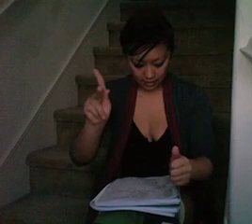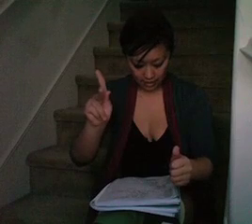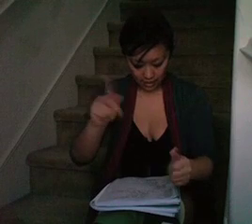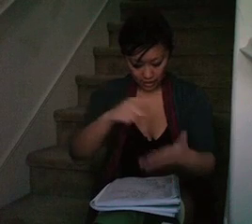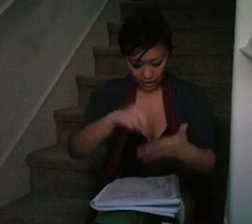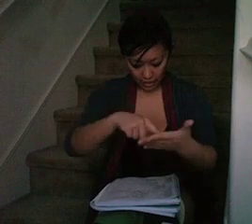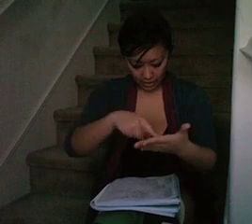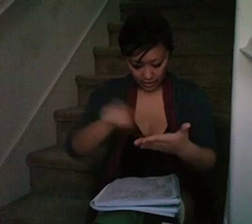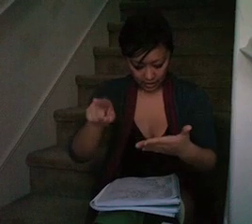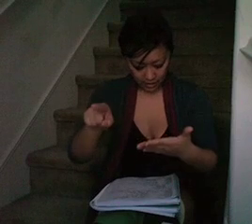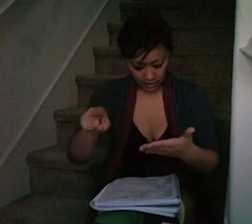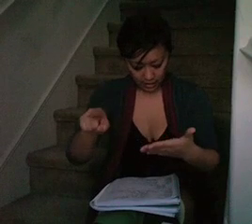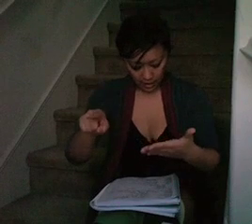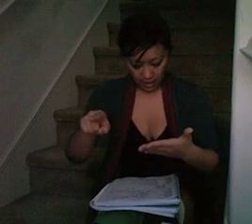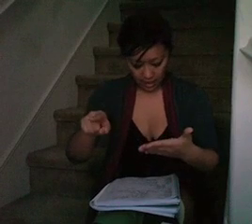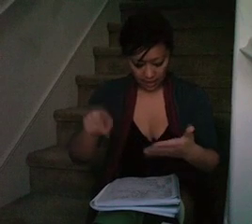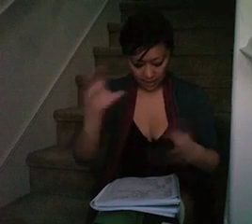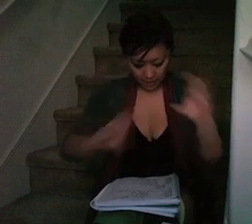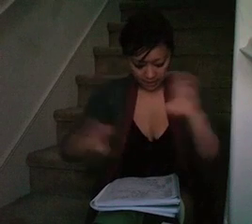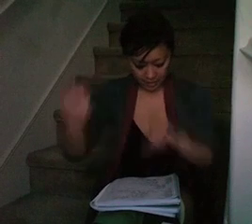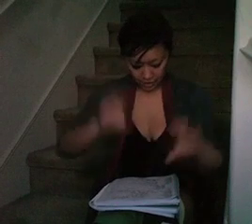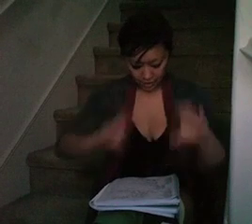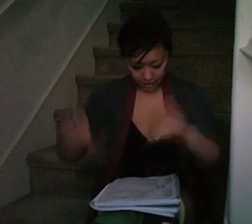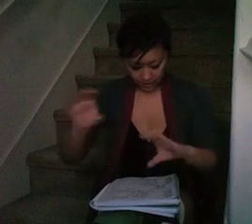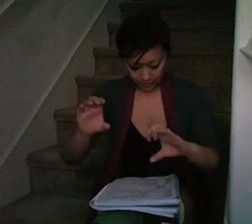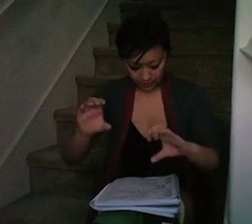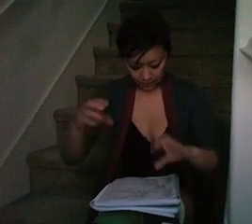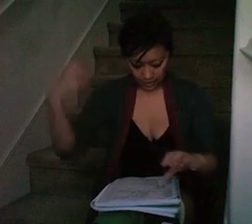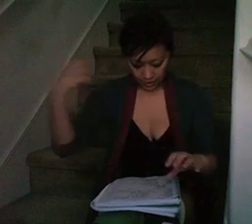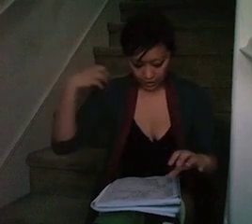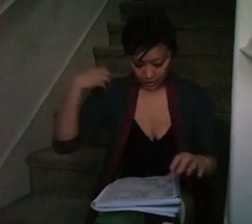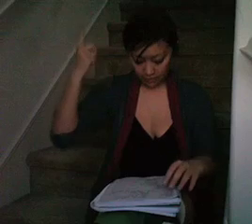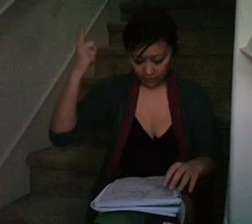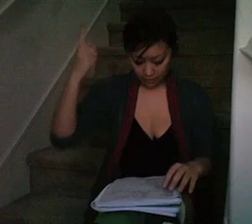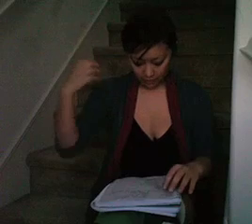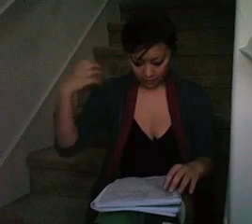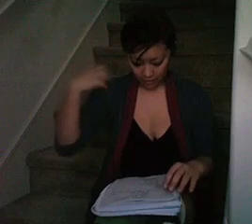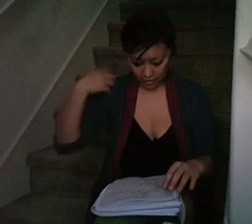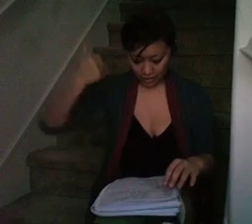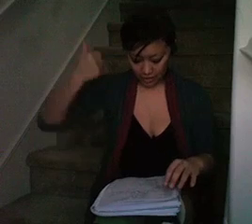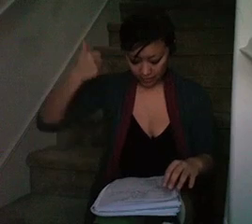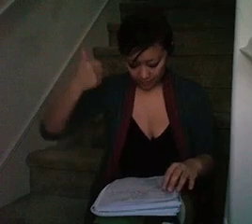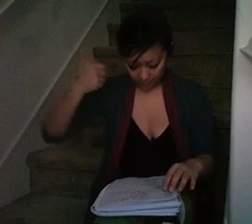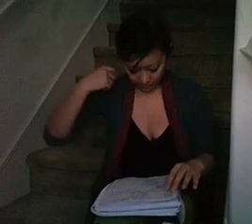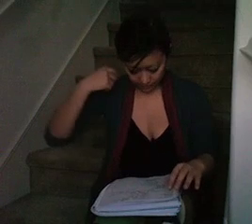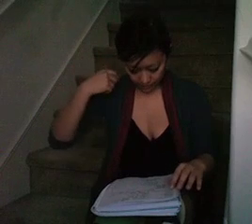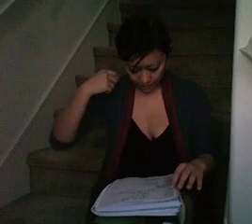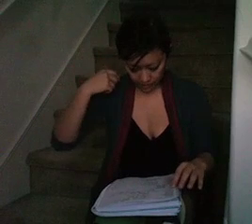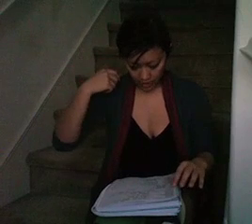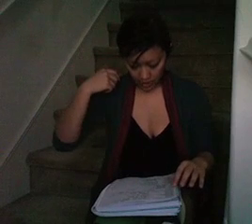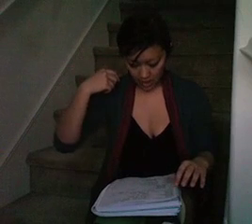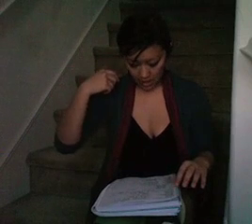check, um, chemistry, chief, or chief, um,